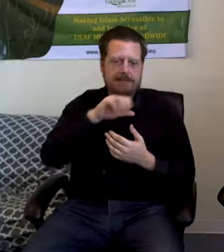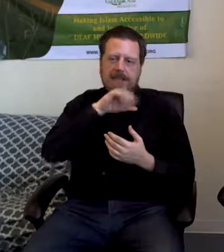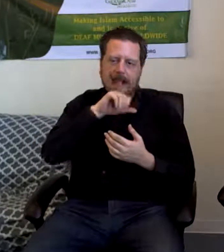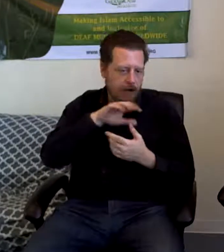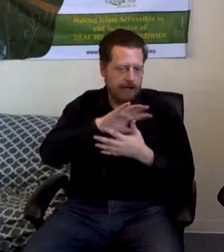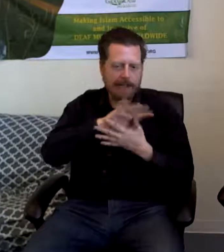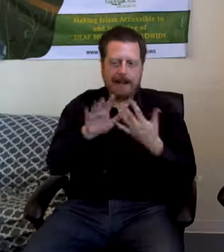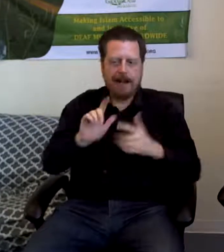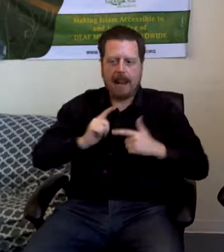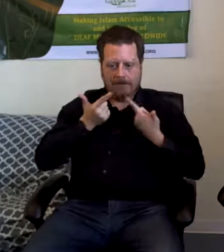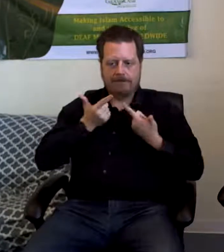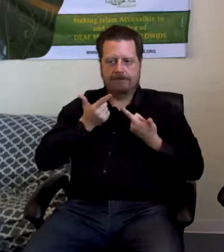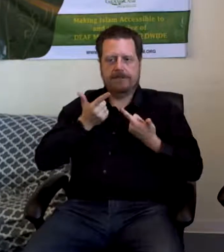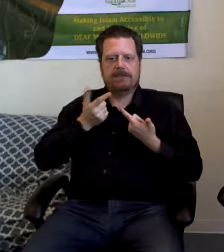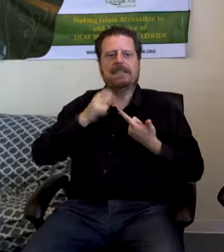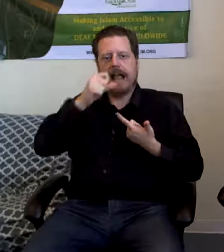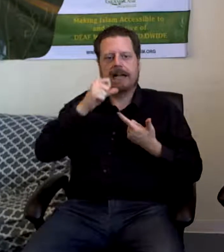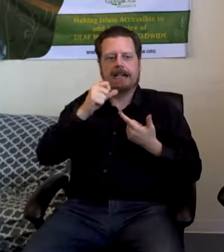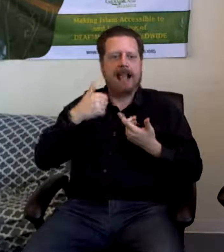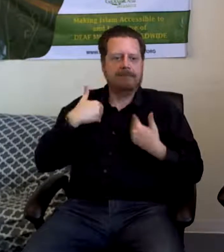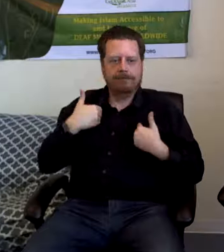sex outside of the marriage.